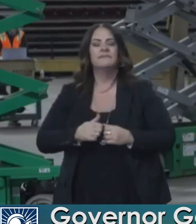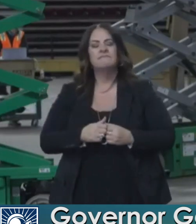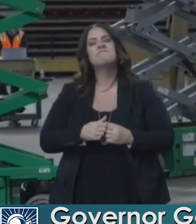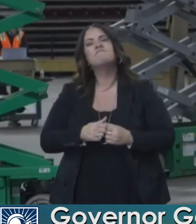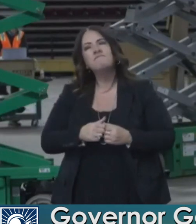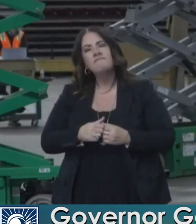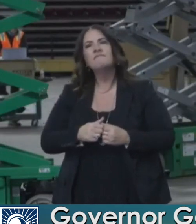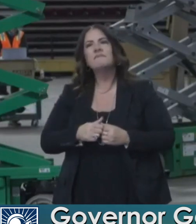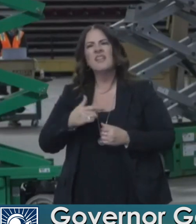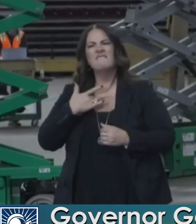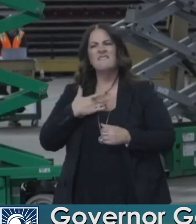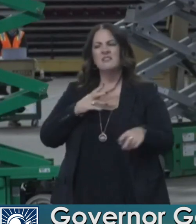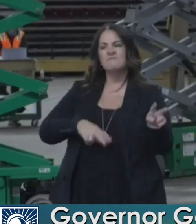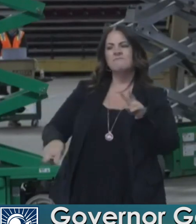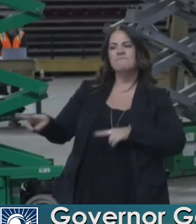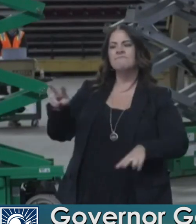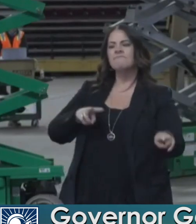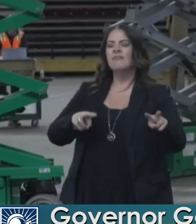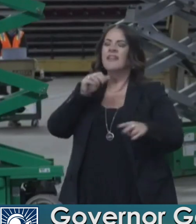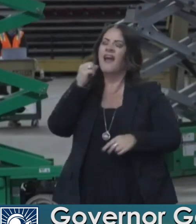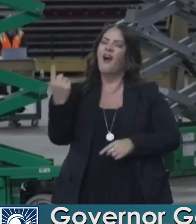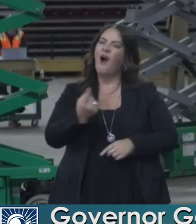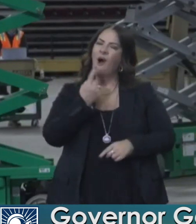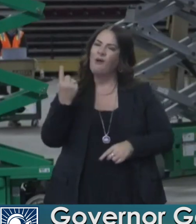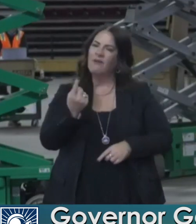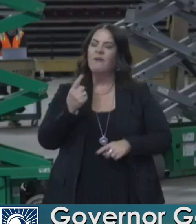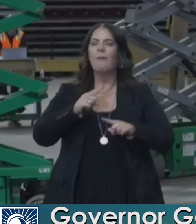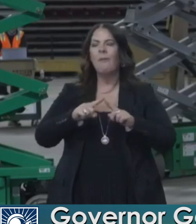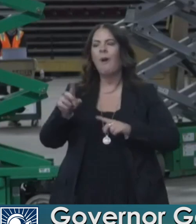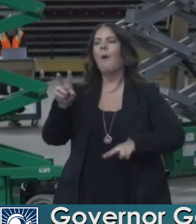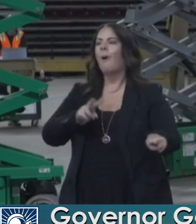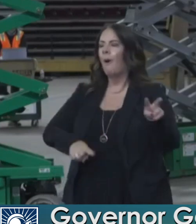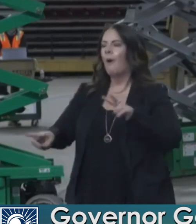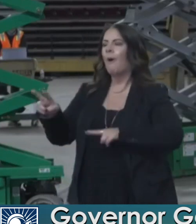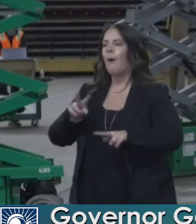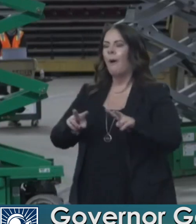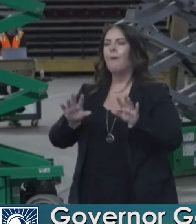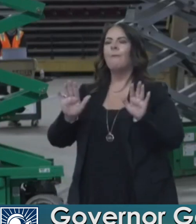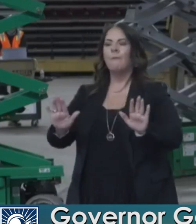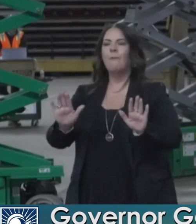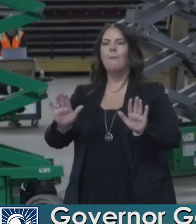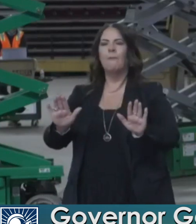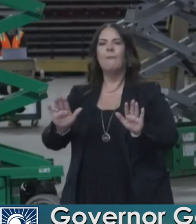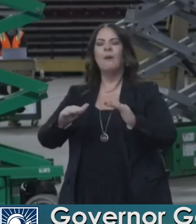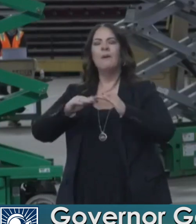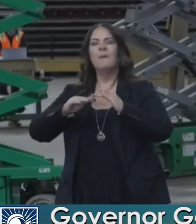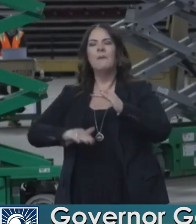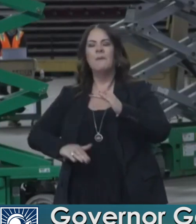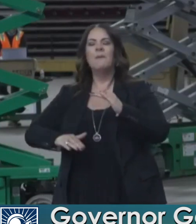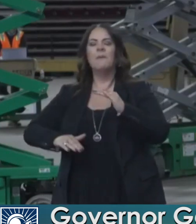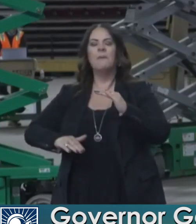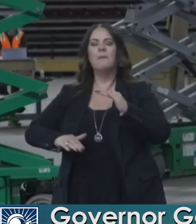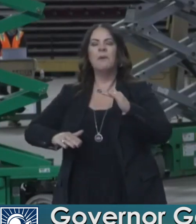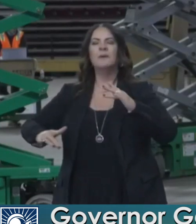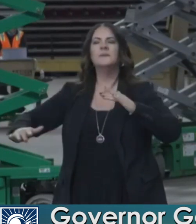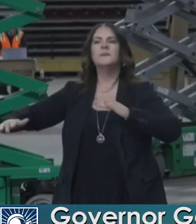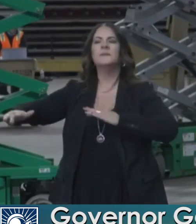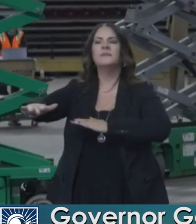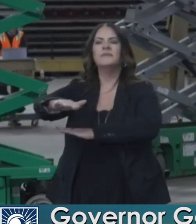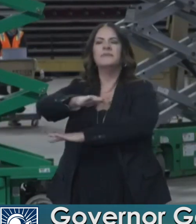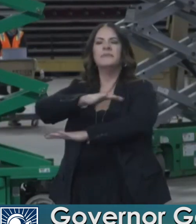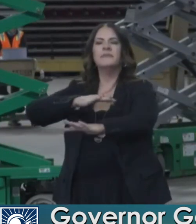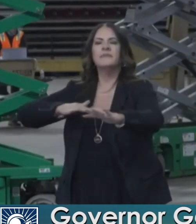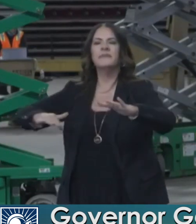reasonably, not in every case, reasonably underwhelmed because people were taking